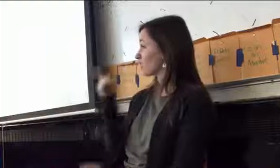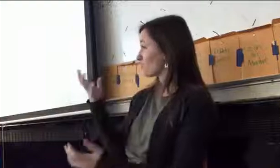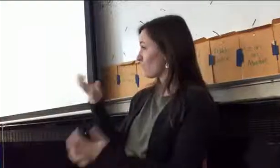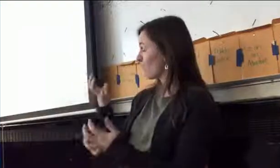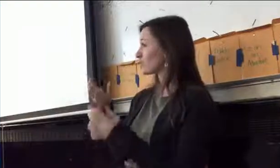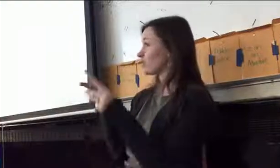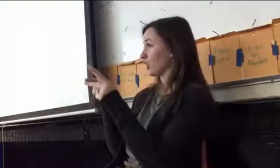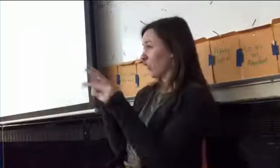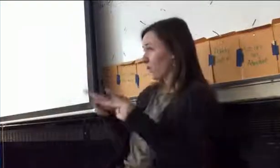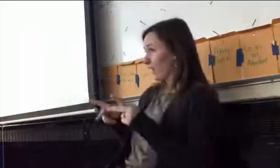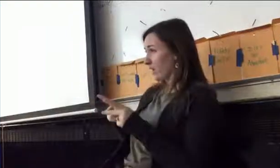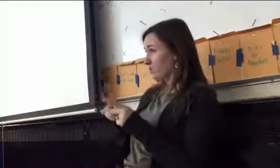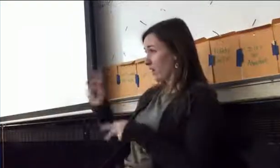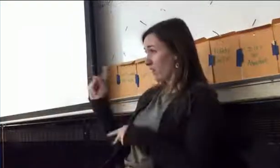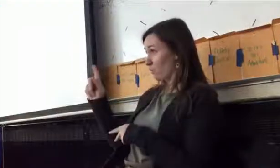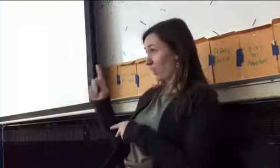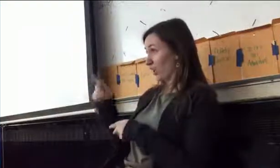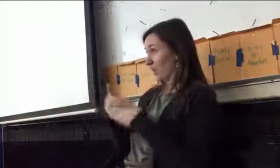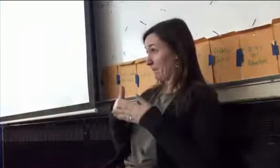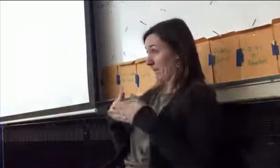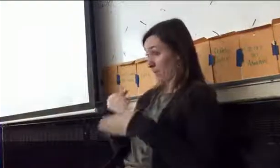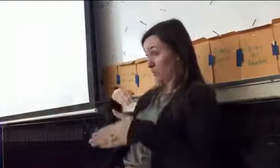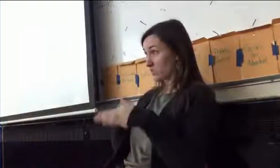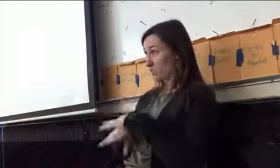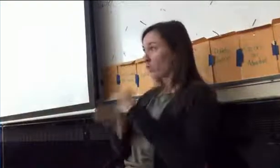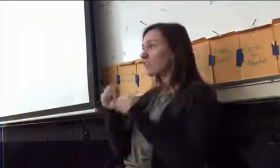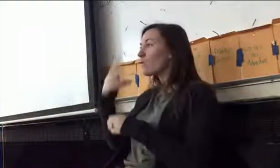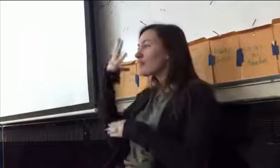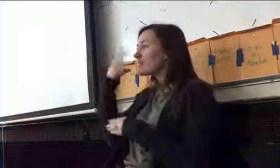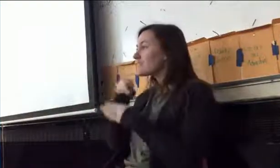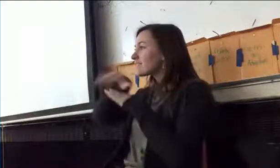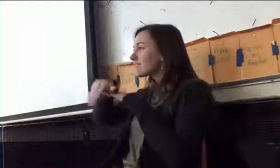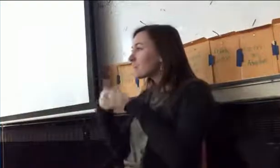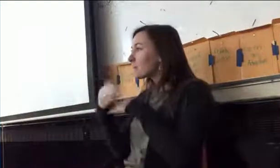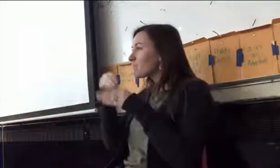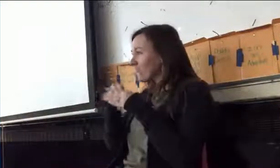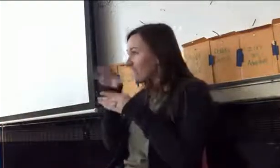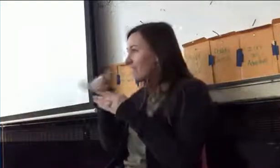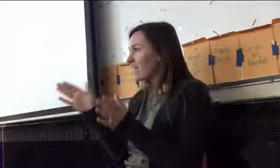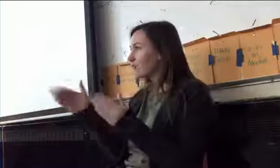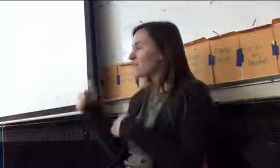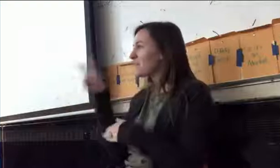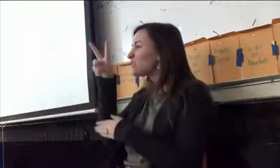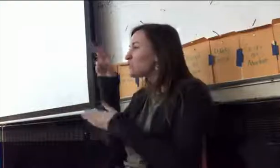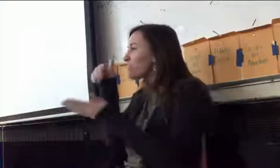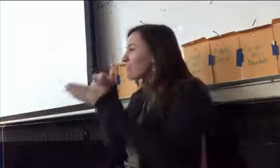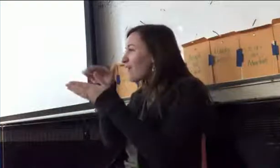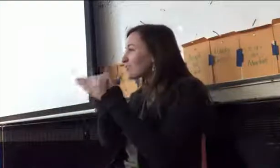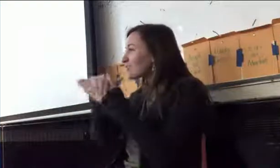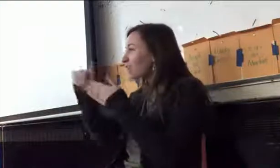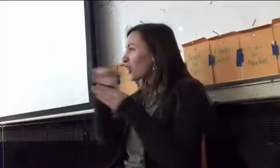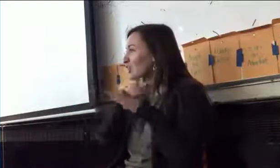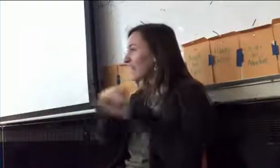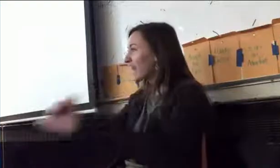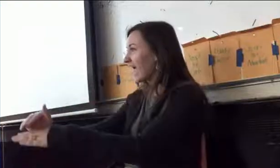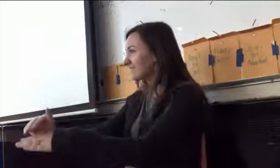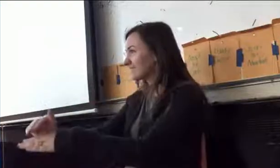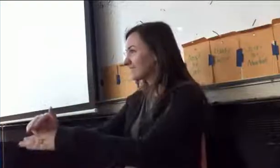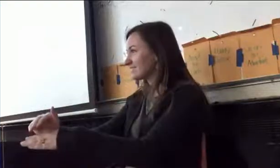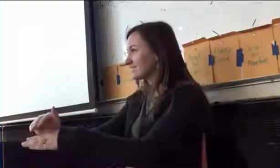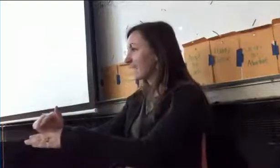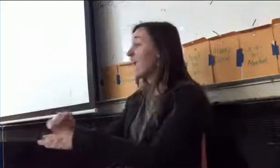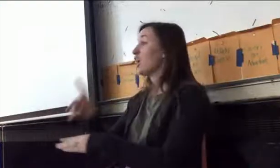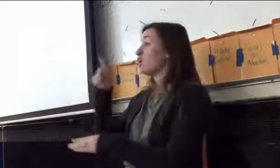location where the devil baby was born, you can actually stay in that room overnight. It is $2,000 a night, and it's booked 2